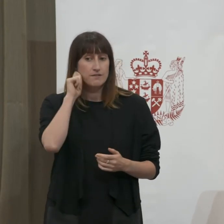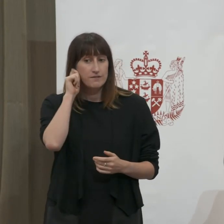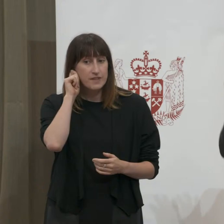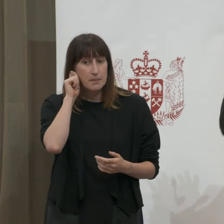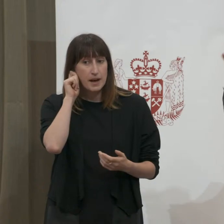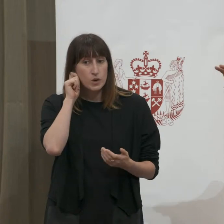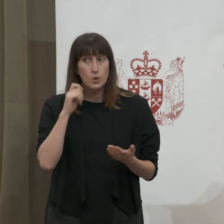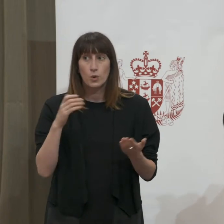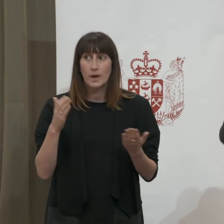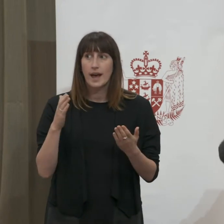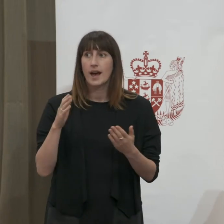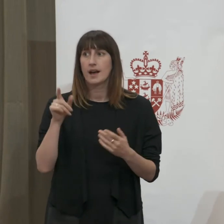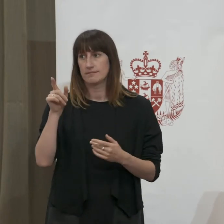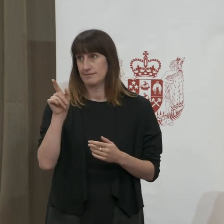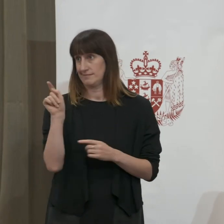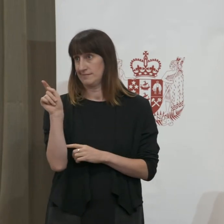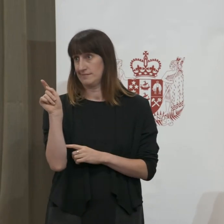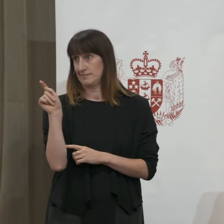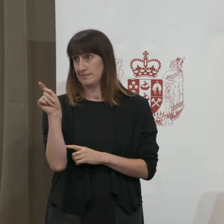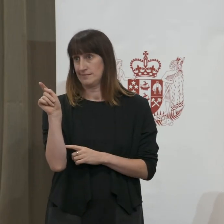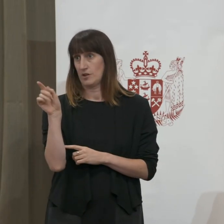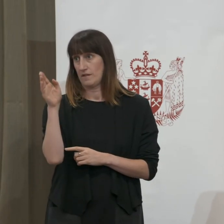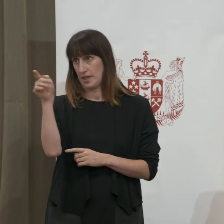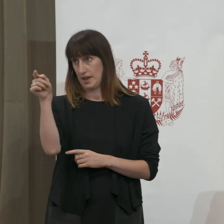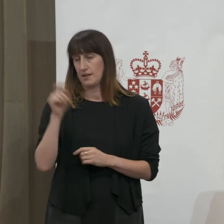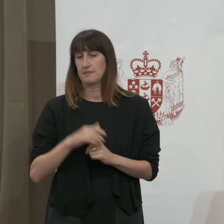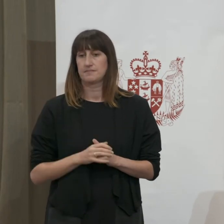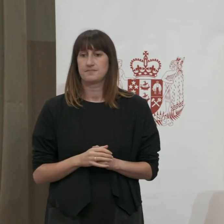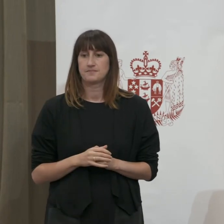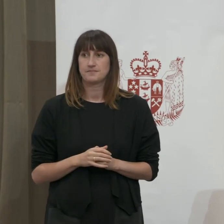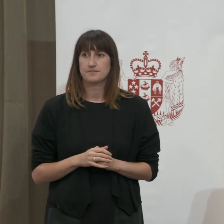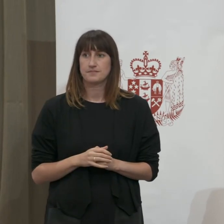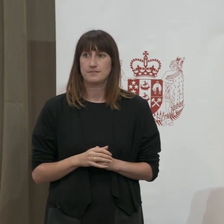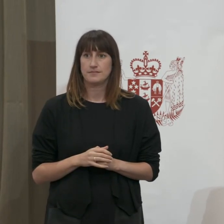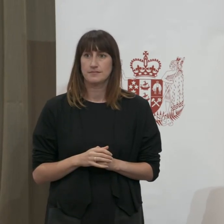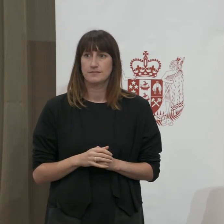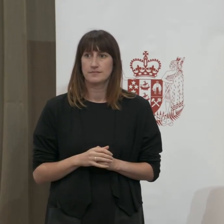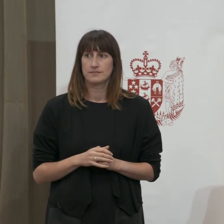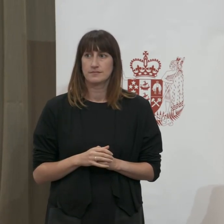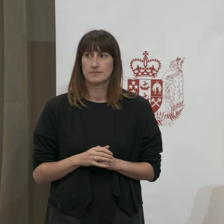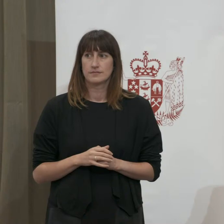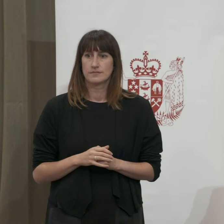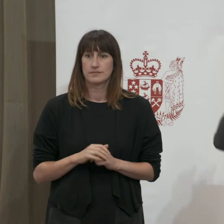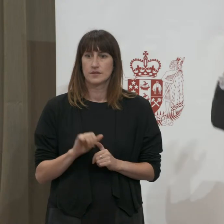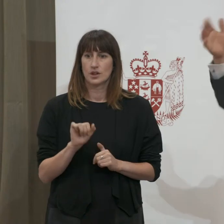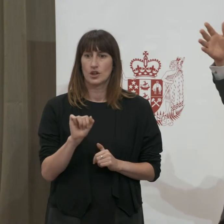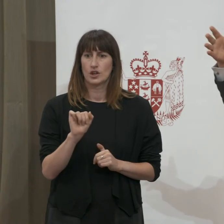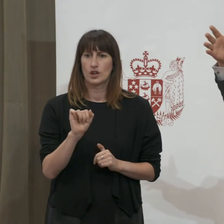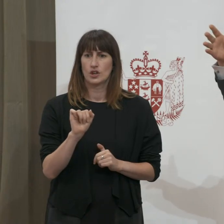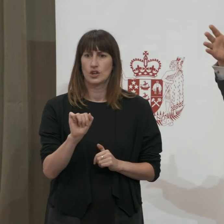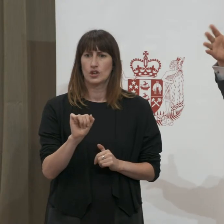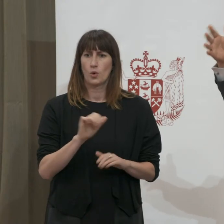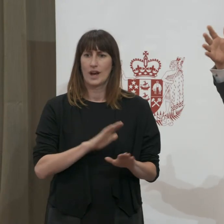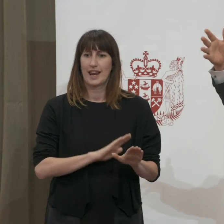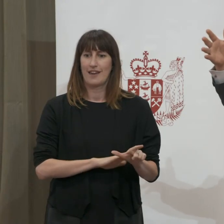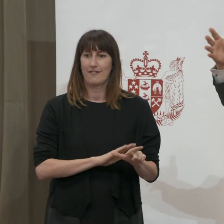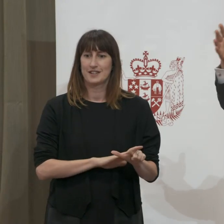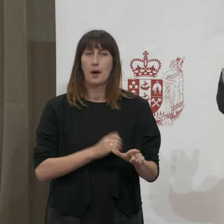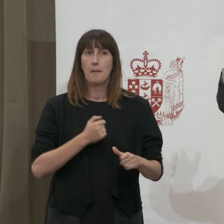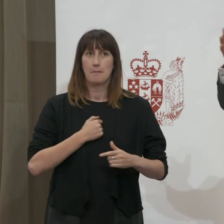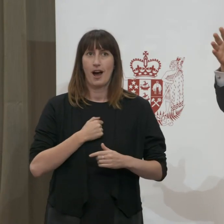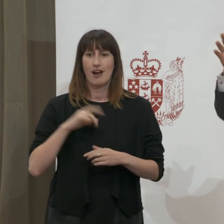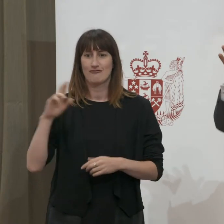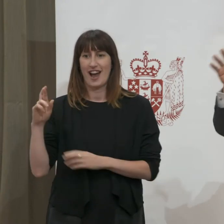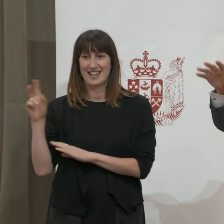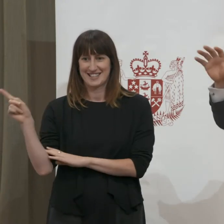bathroom facilities, there are some up here to my right. George Reedy, left, your left. So that's to my right over